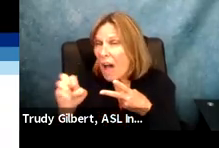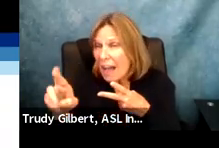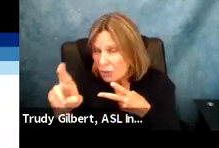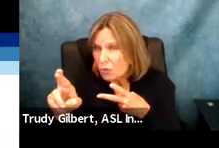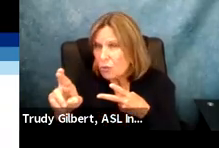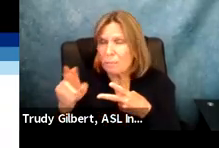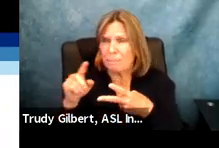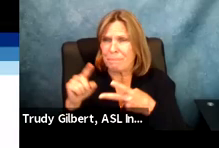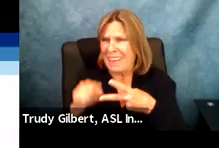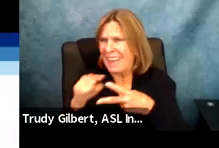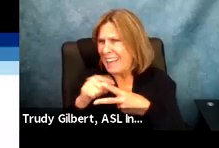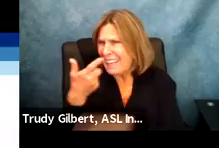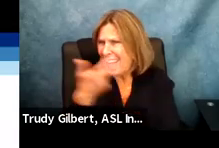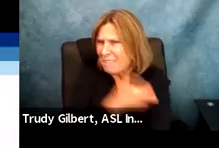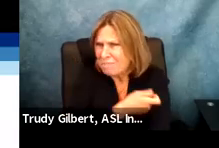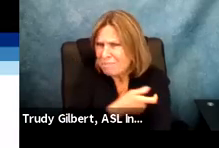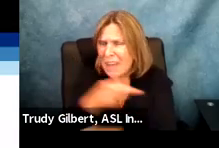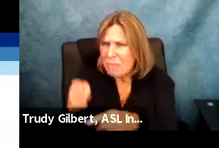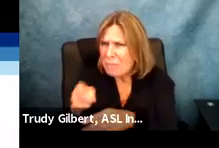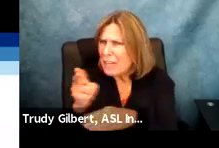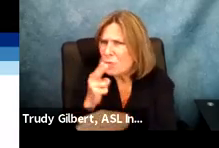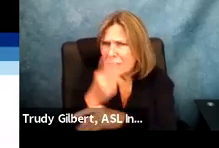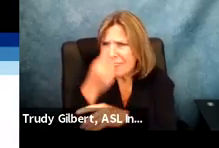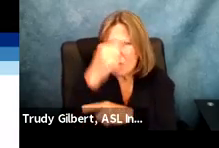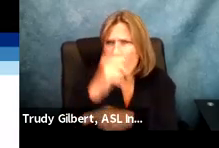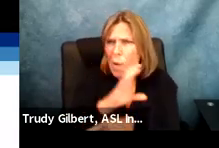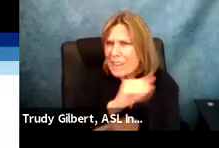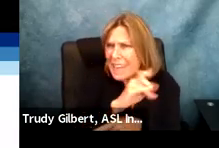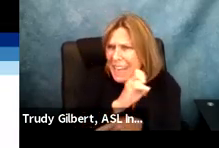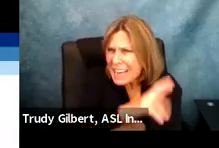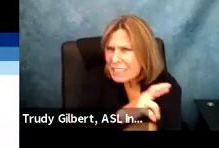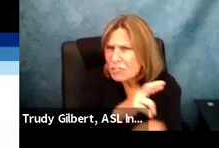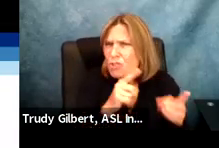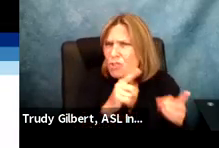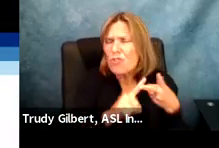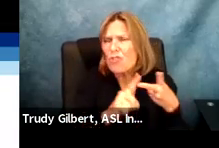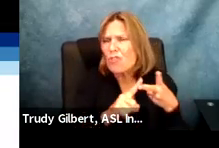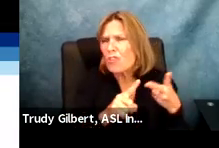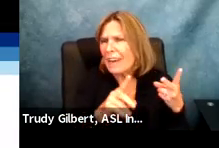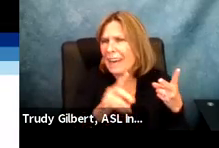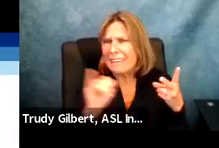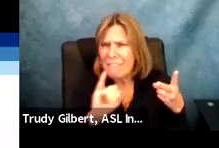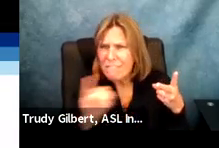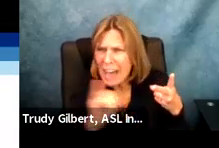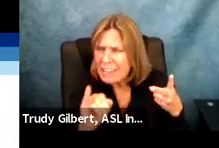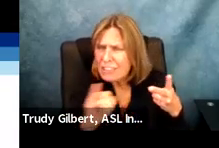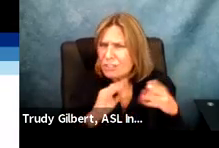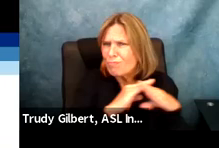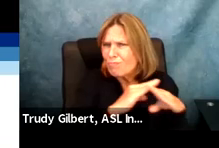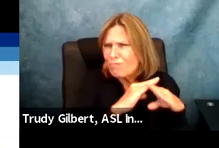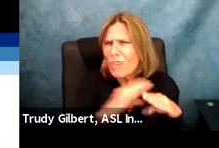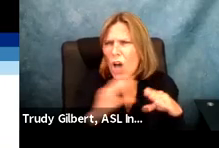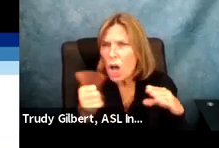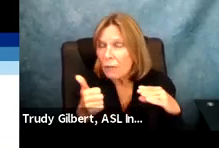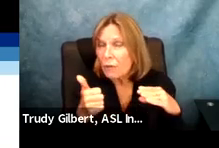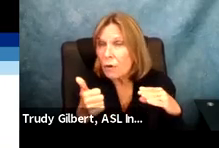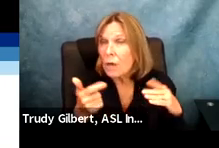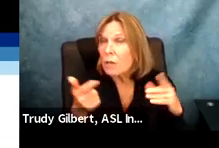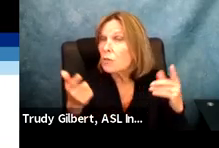and also scientists have been using it to study vaccines for other infections. And so when